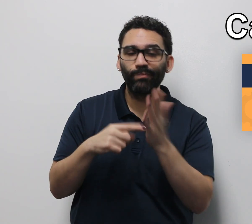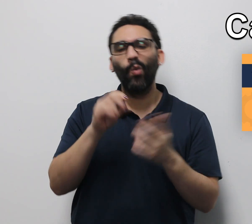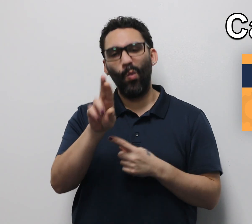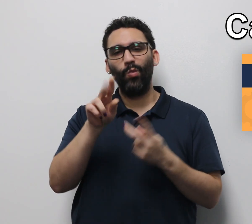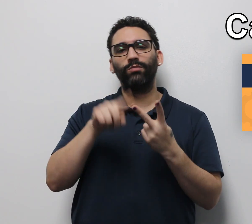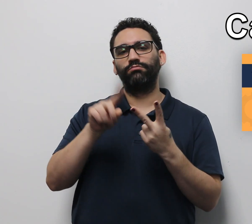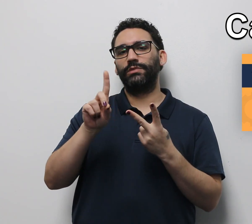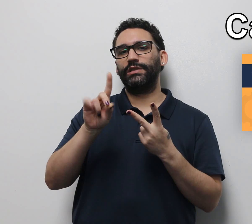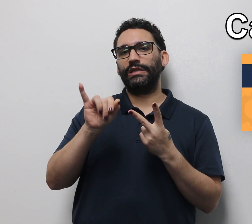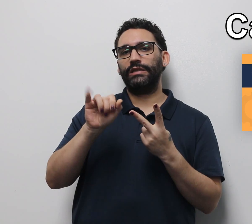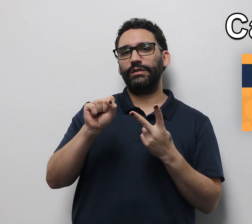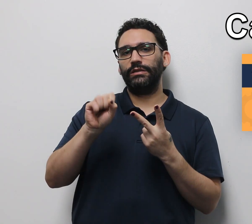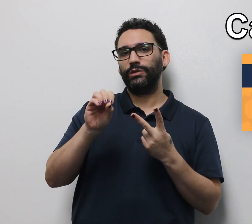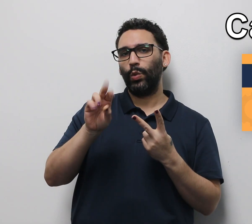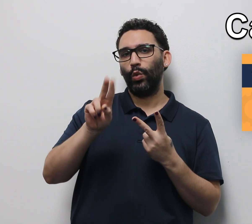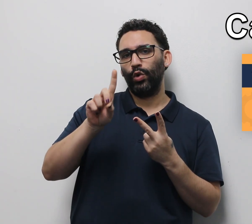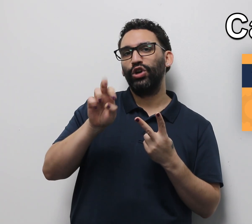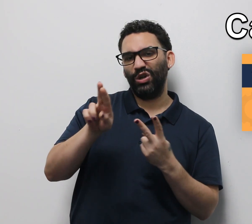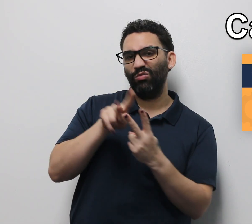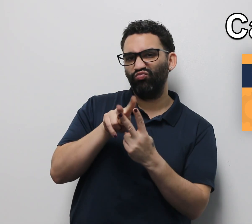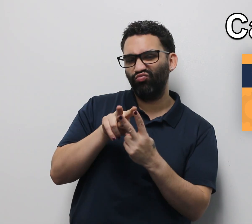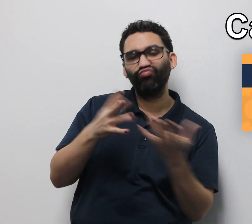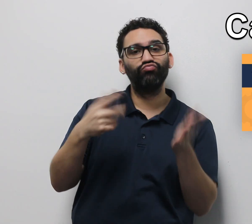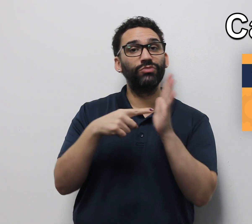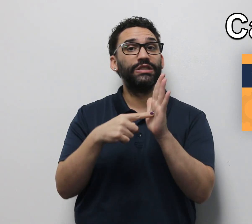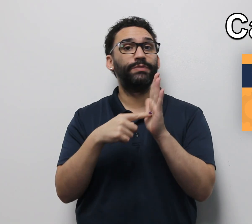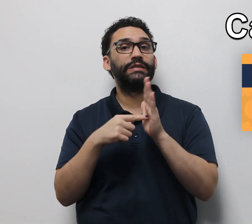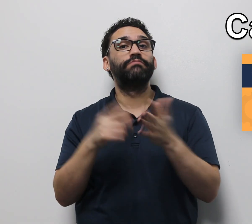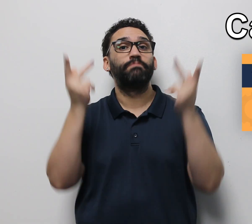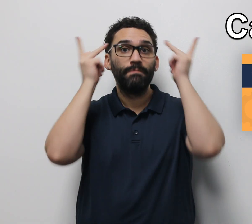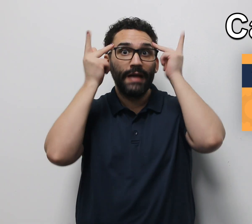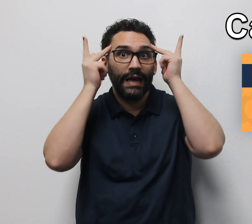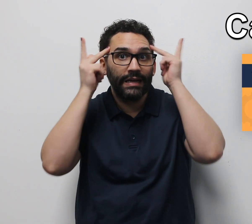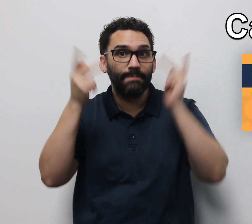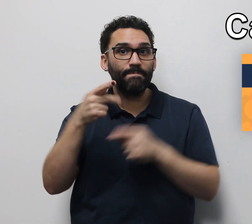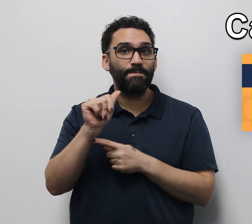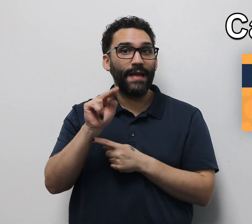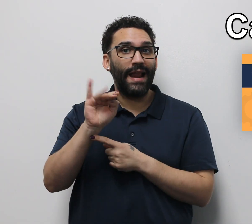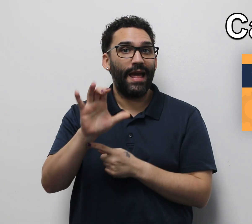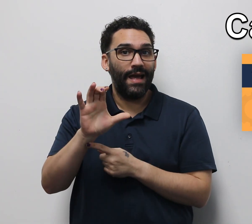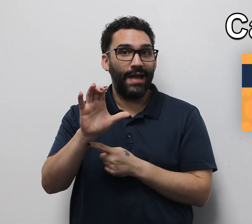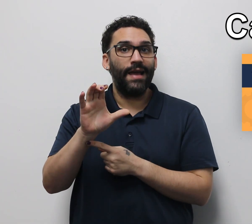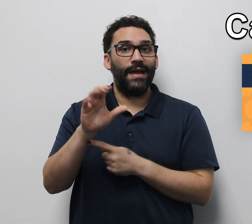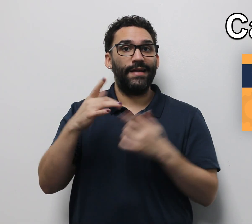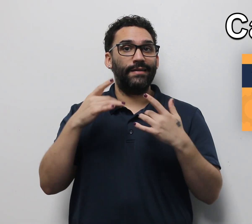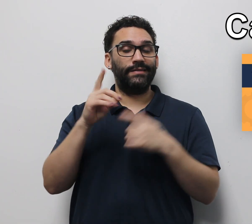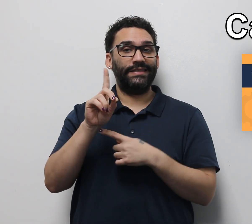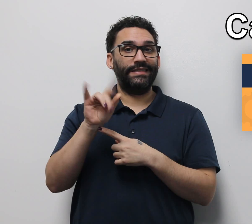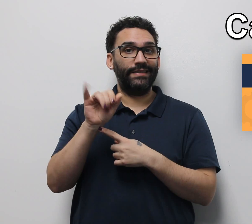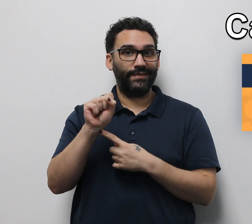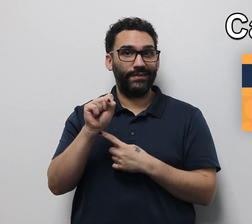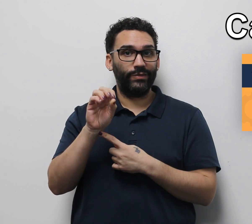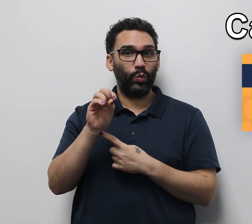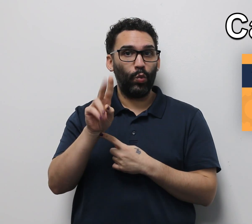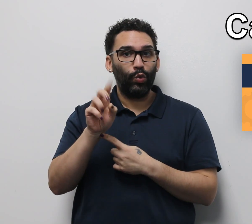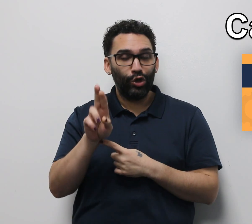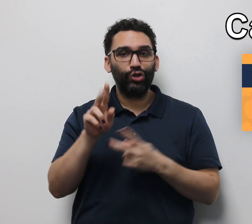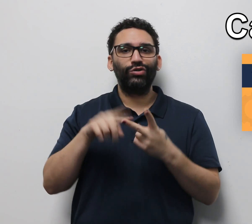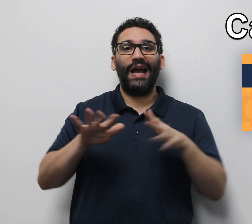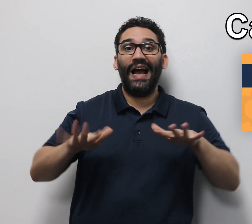a different disorder. For example, individuals with panic disorder,